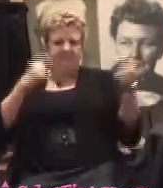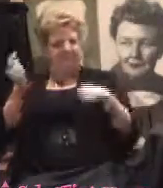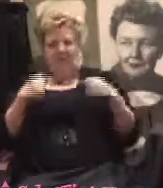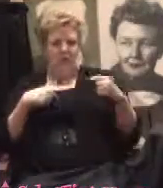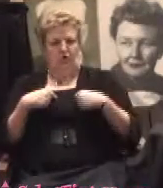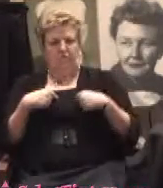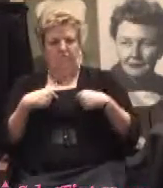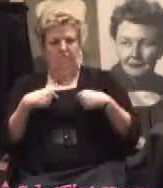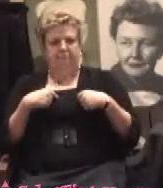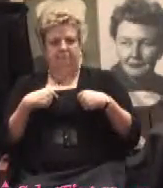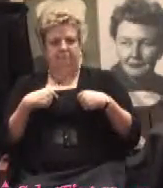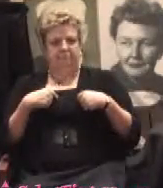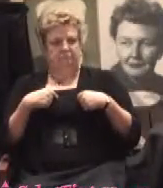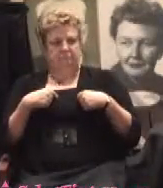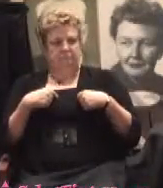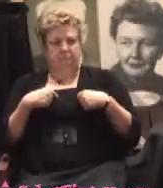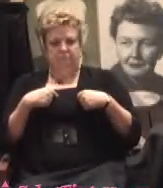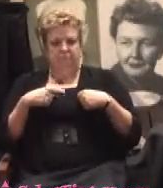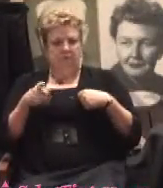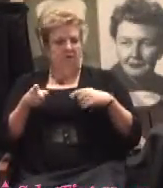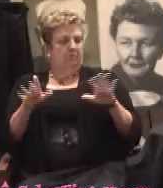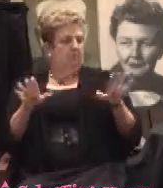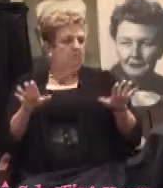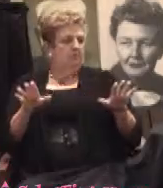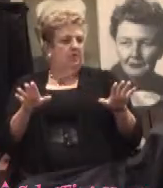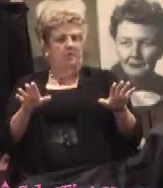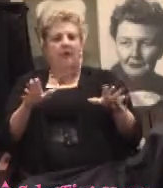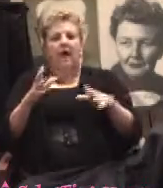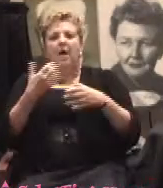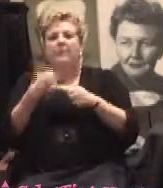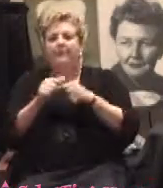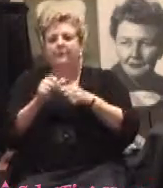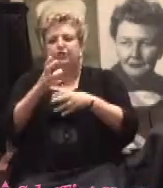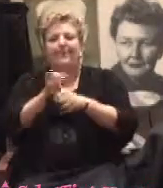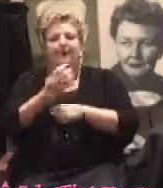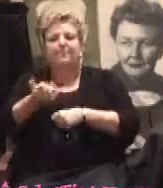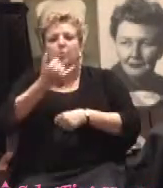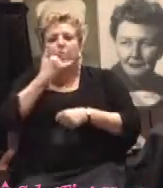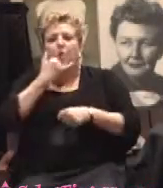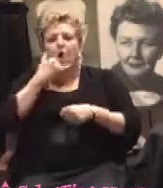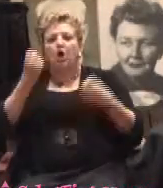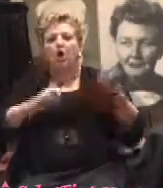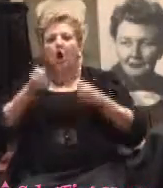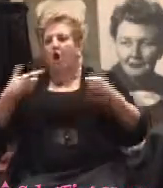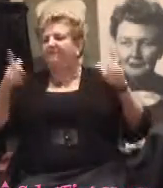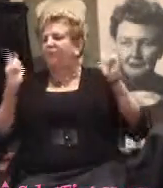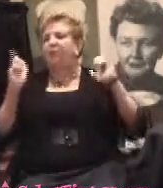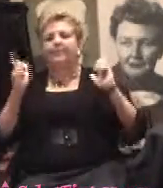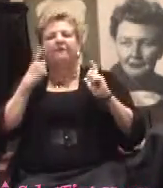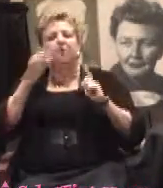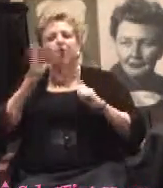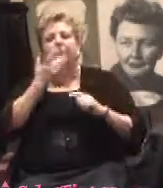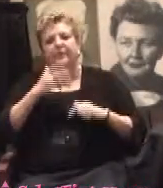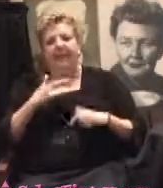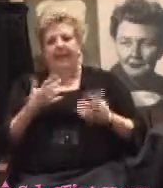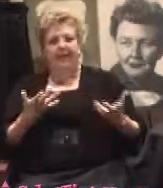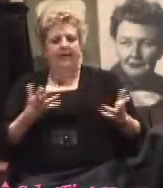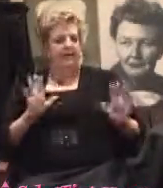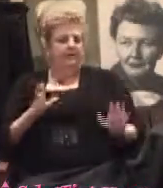I want to be honest, she got the wrong convertible for her birthday. I remember that. We discussed it with her. And we had a very physical